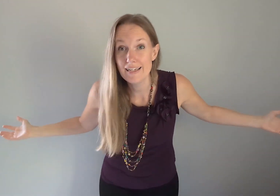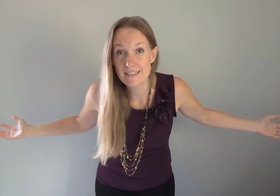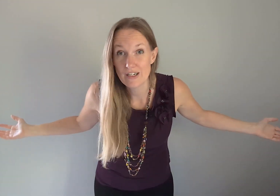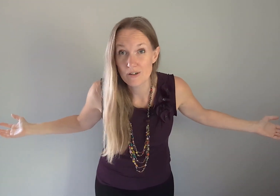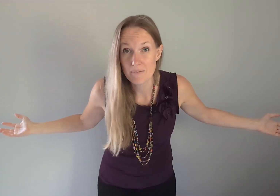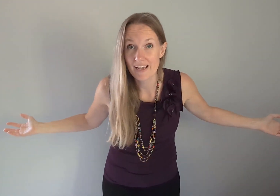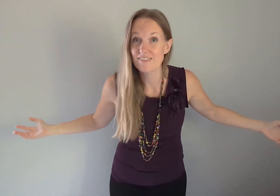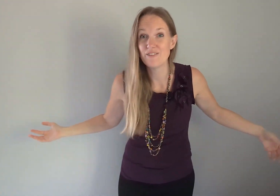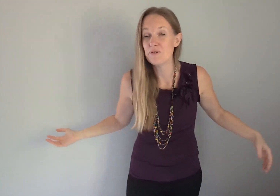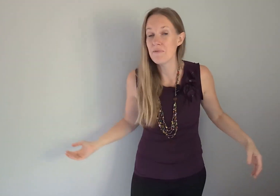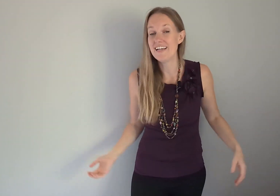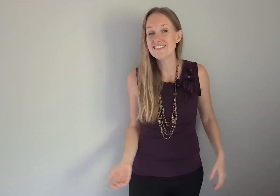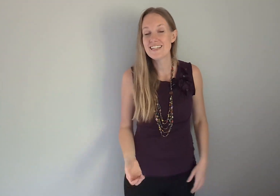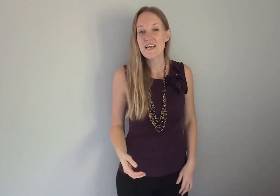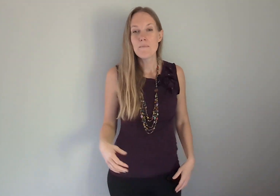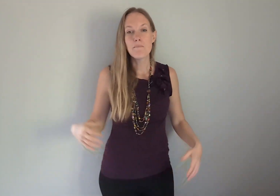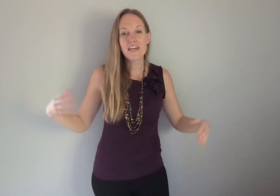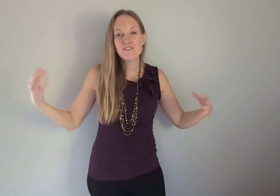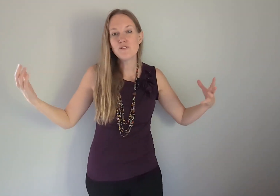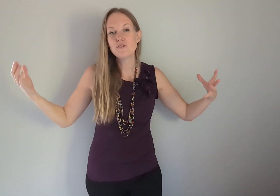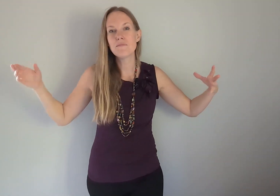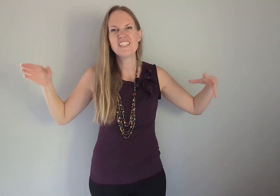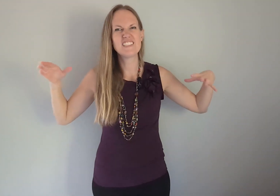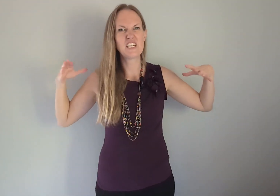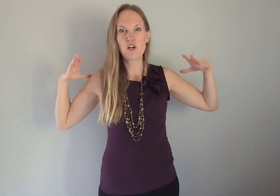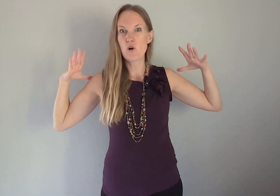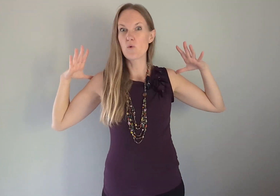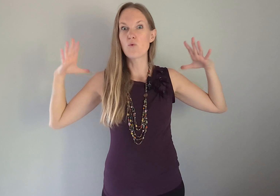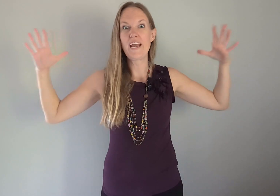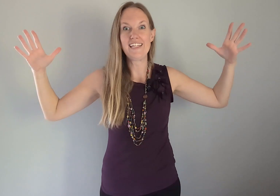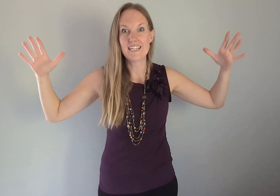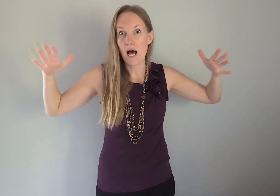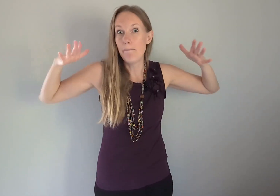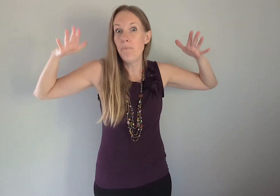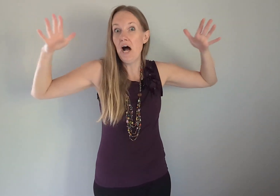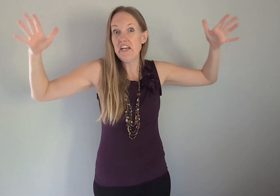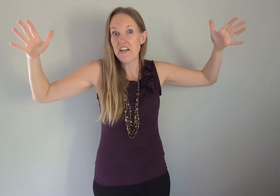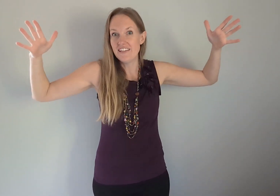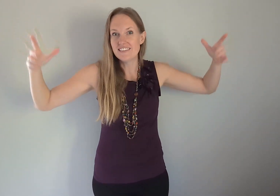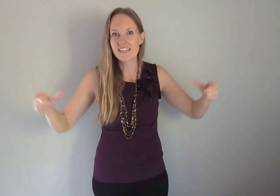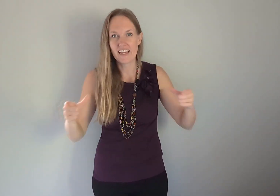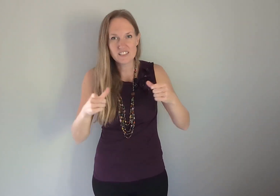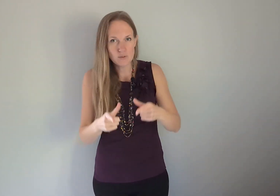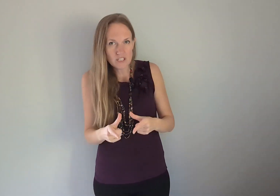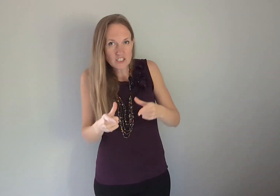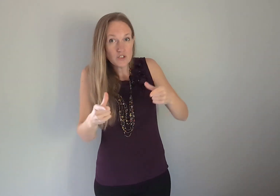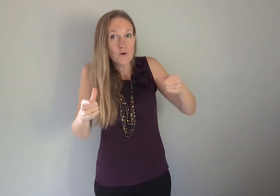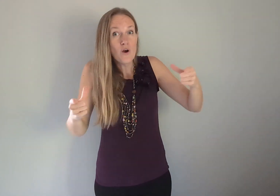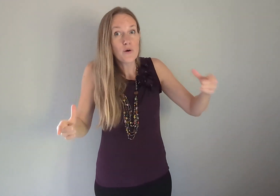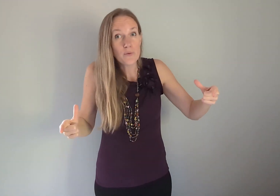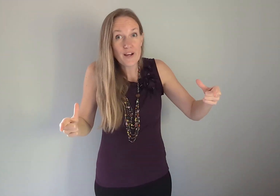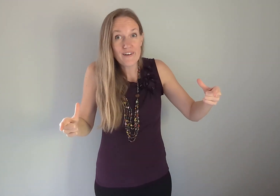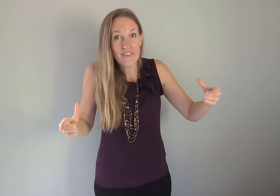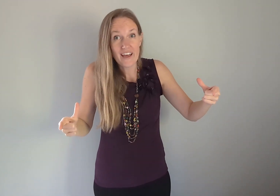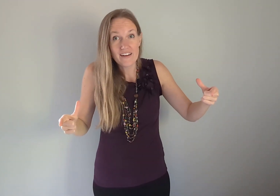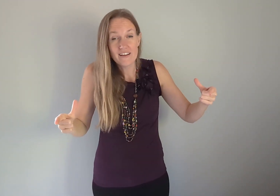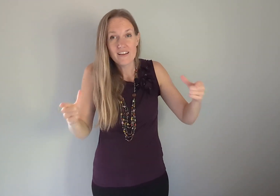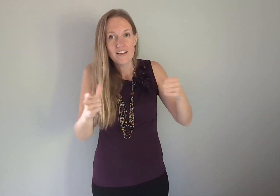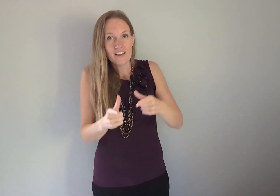didn't know what manifold meant. Manifold means like great, abundance, okay? So we're gonna do greater than, okay?